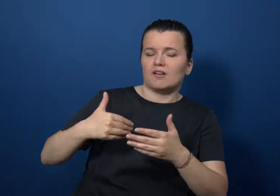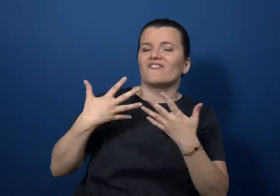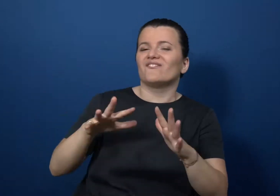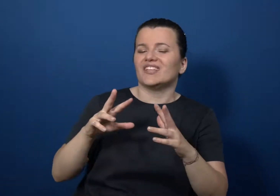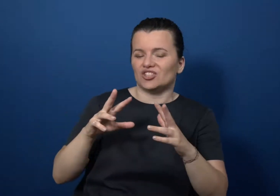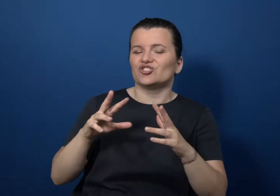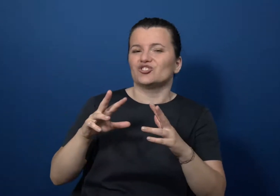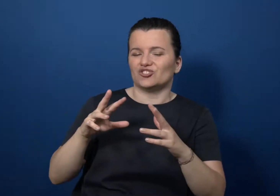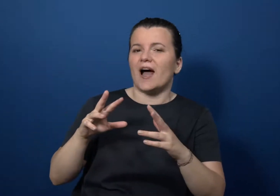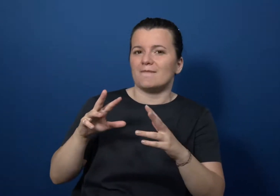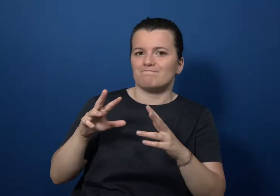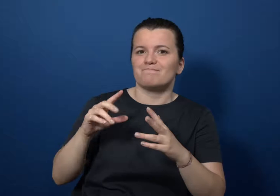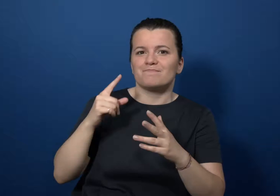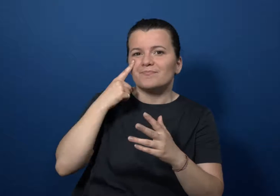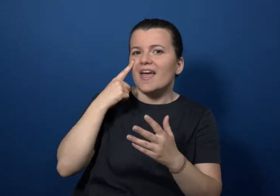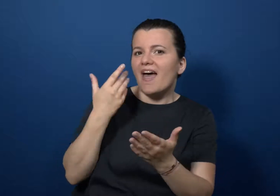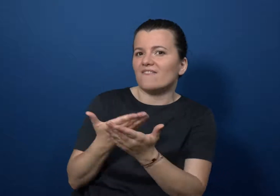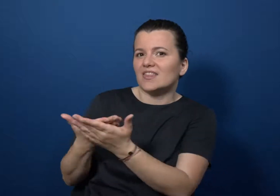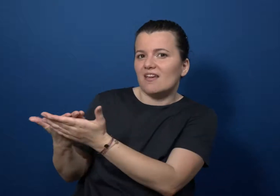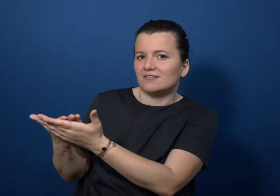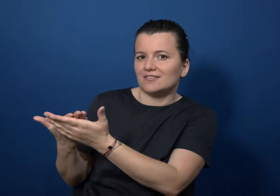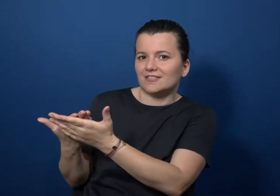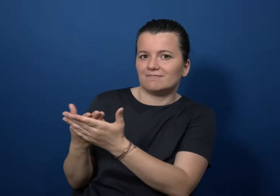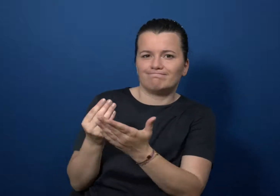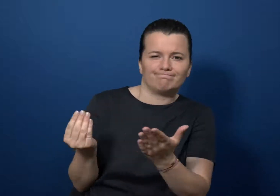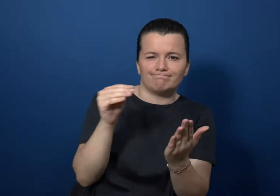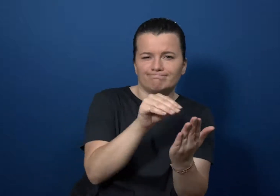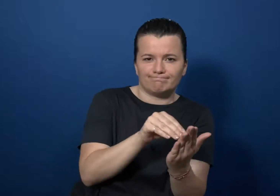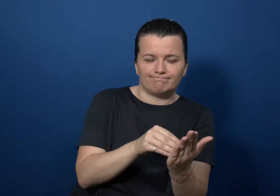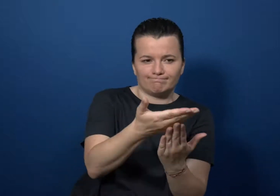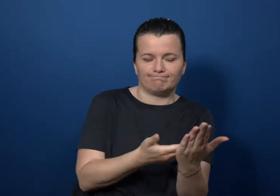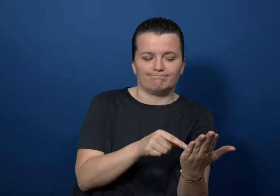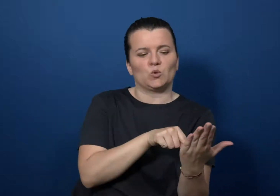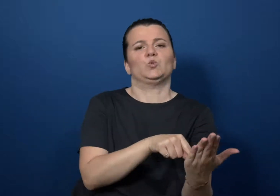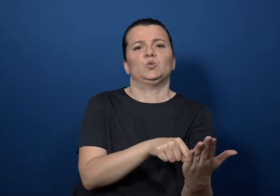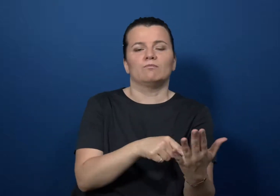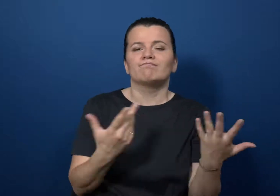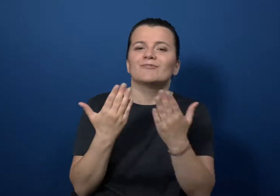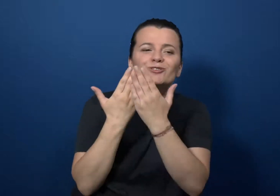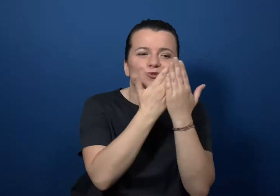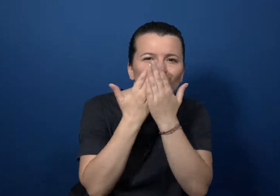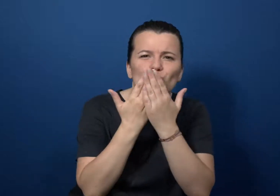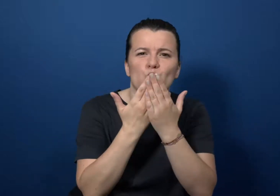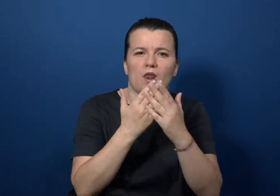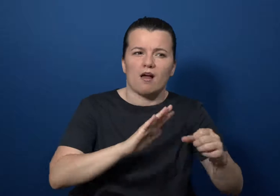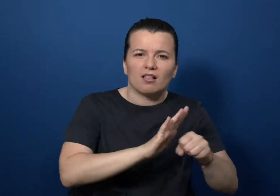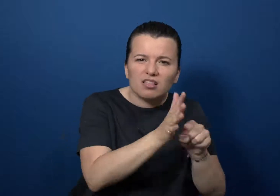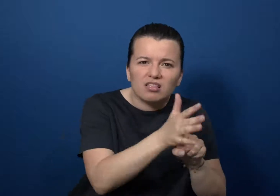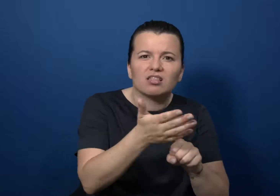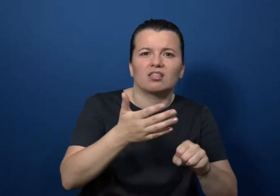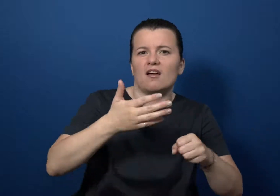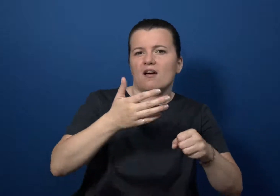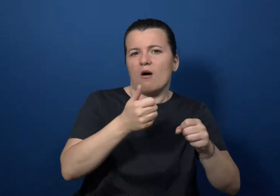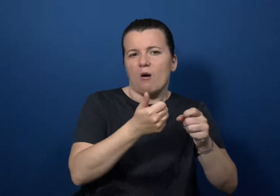exchange good practices to advance more effective responses to school violence and bullying. The first